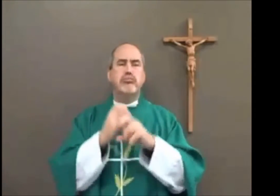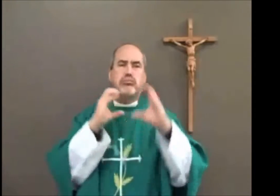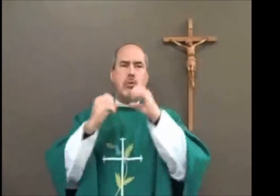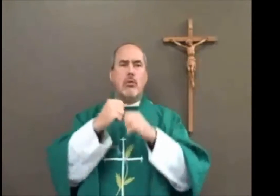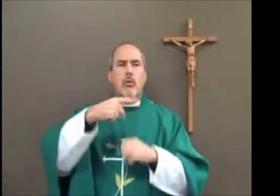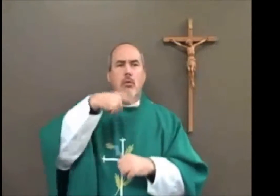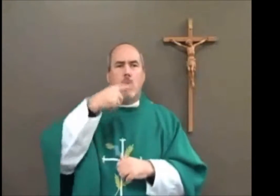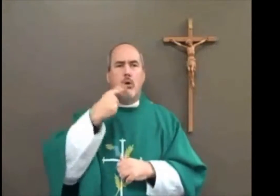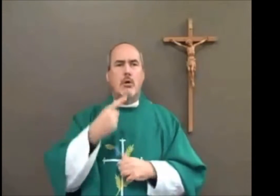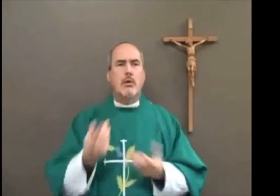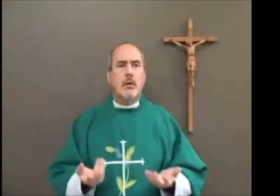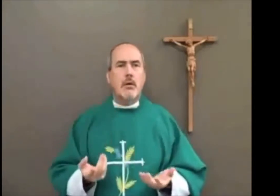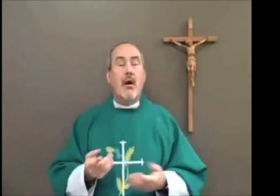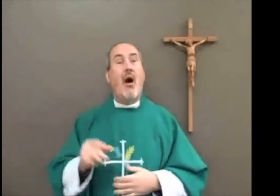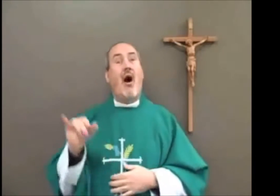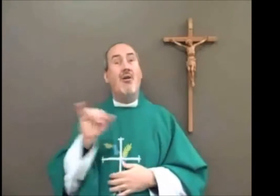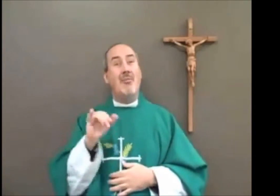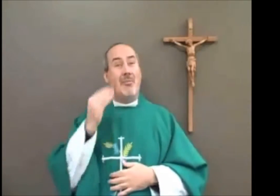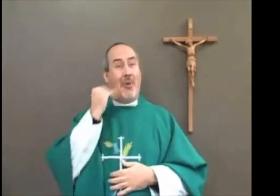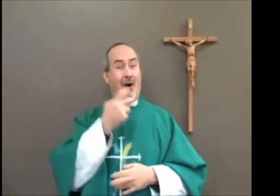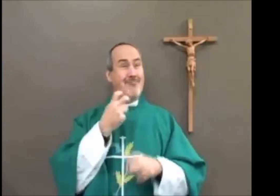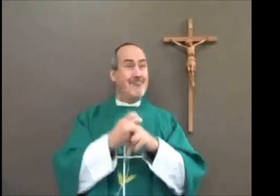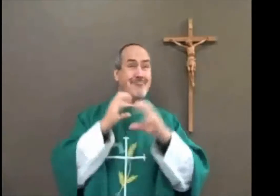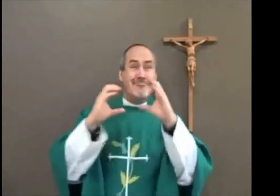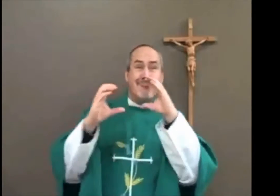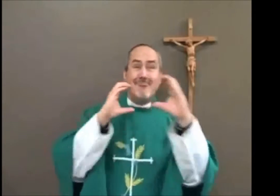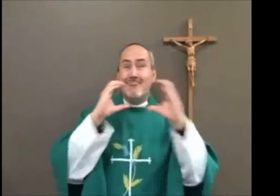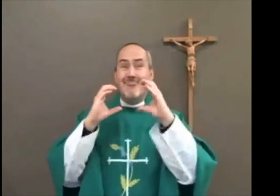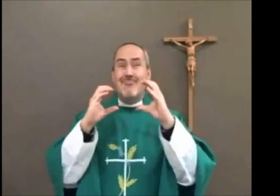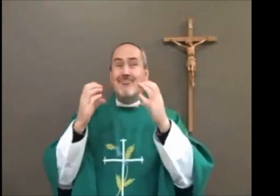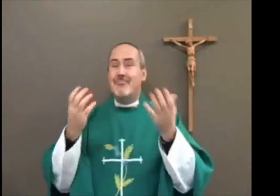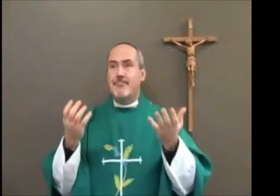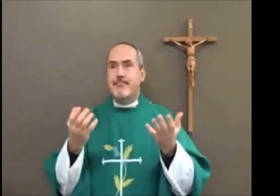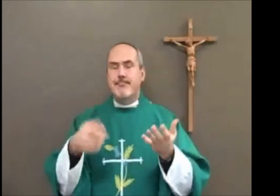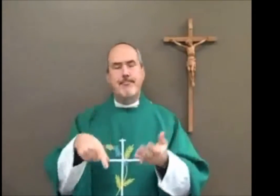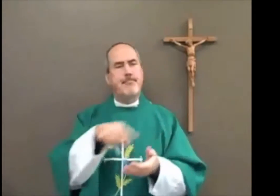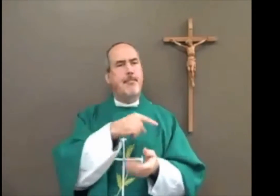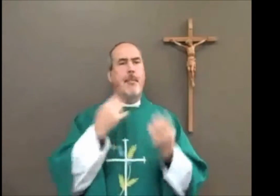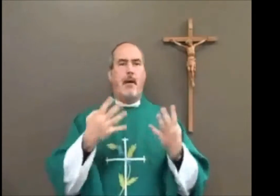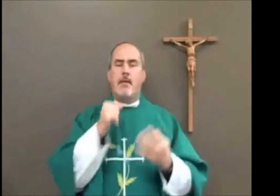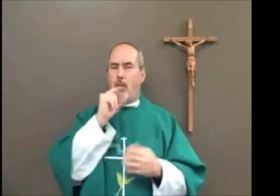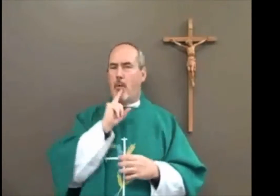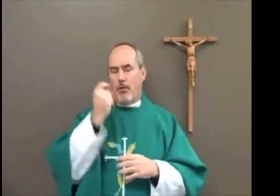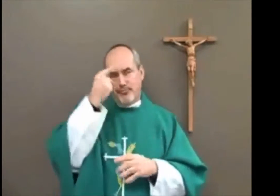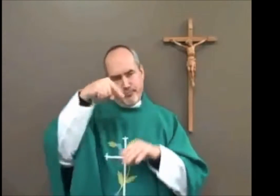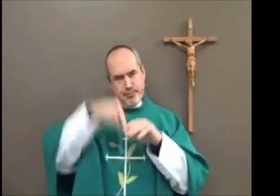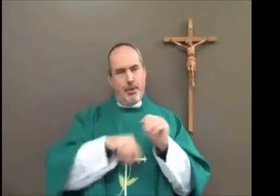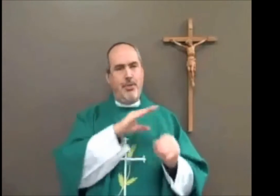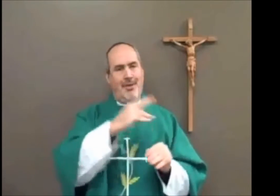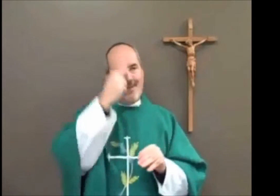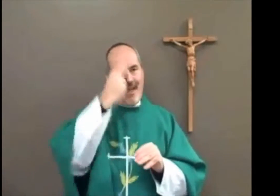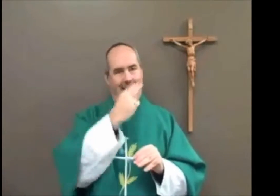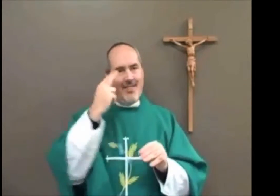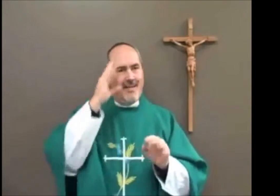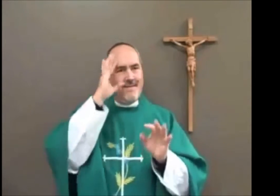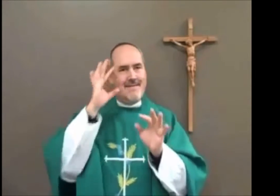isolation and live far from each other, and who also have a very difficult time assimilating into the hearing world